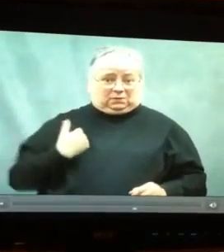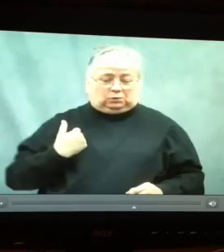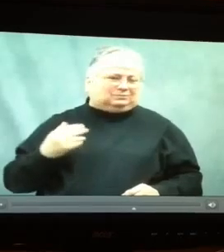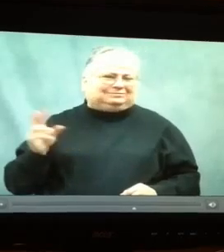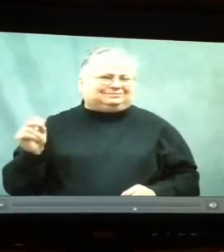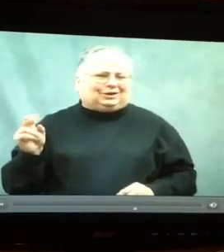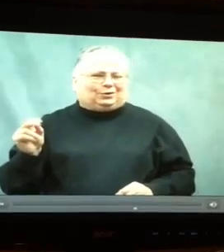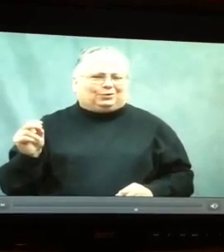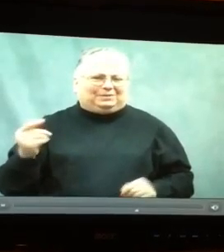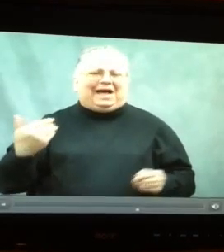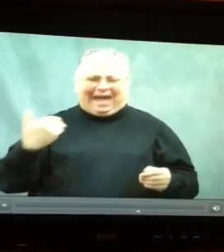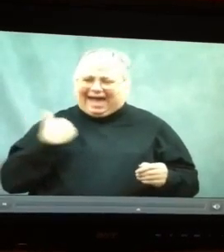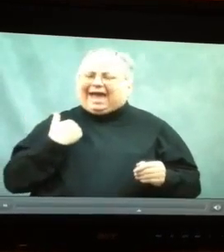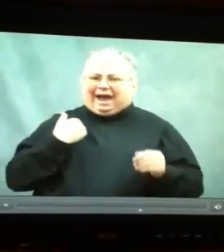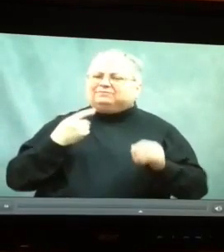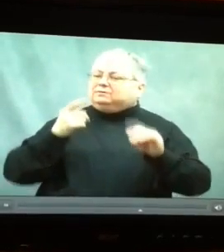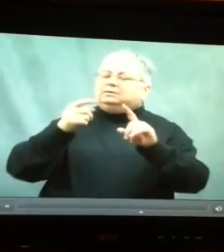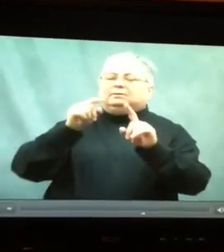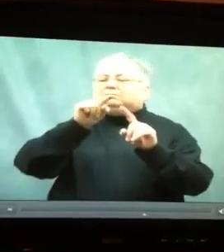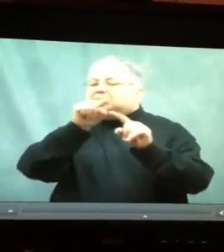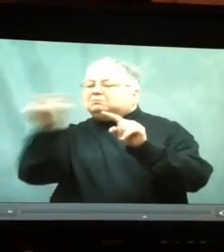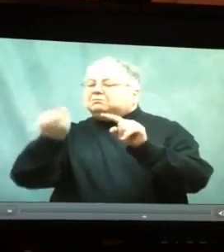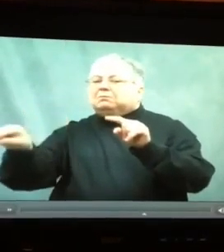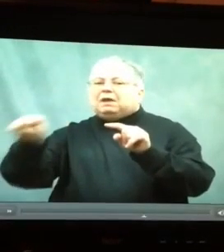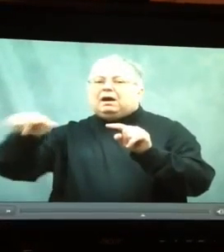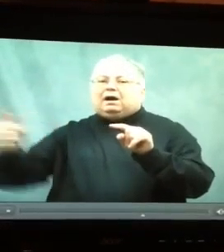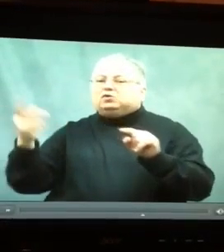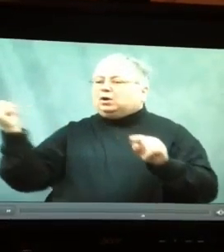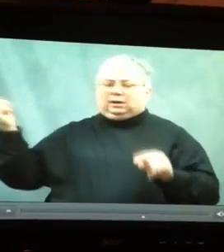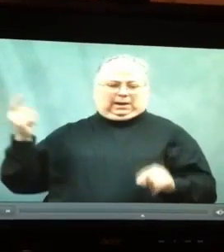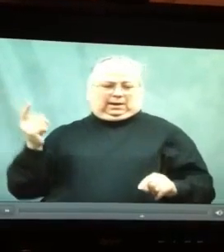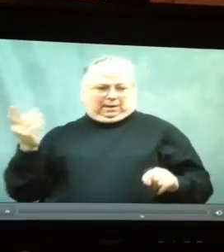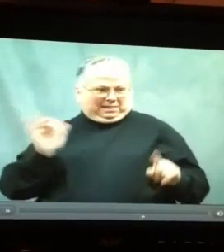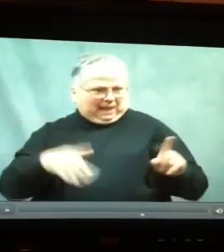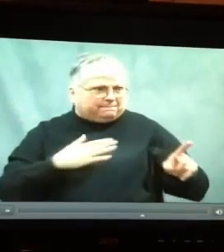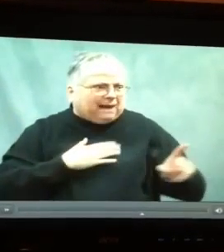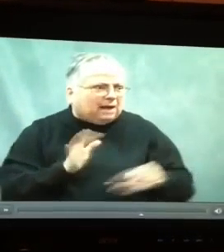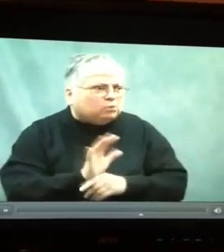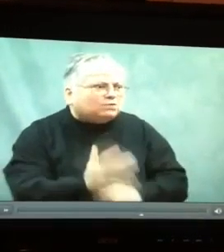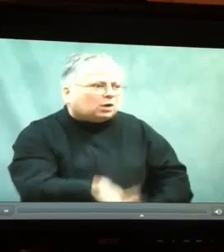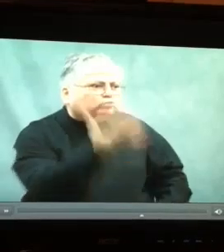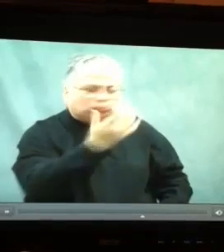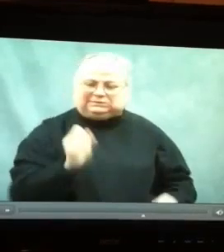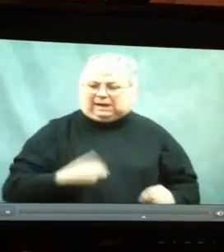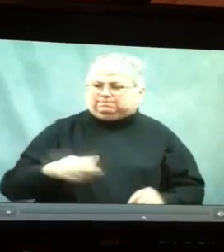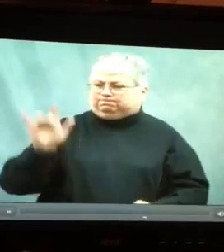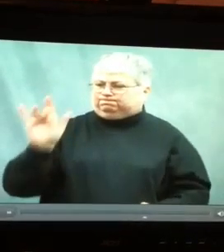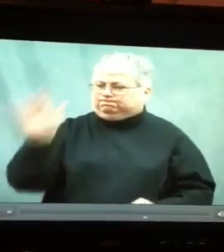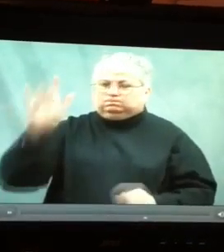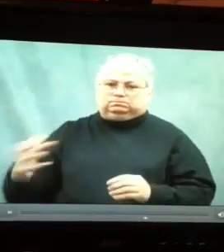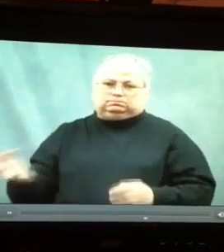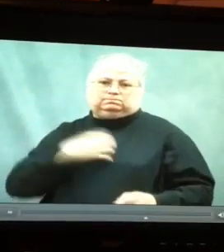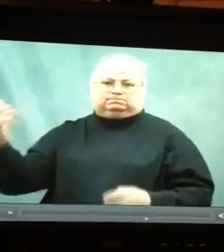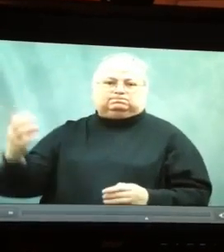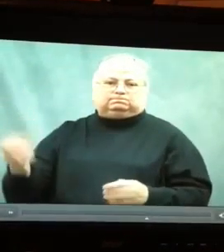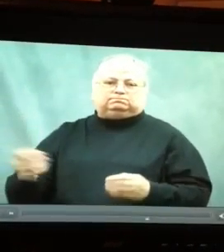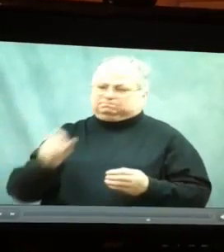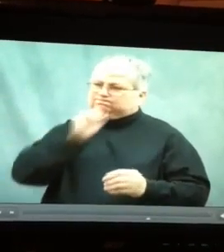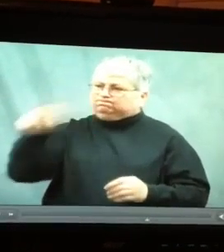But it has nothing to do with the company YouTube. Like if I'm watching it and then I notice my video is